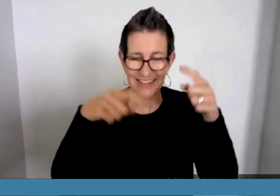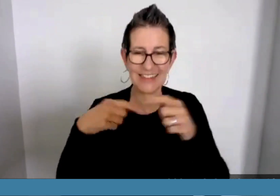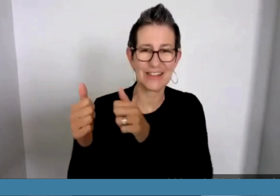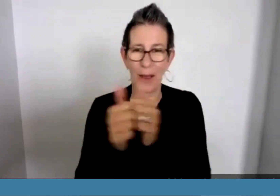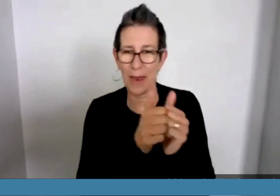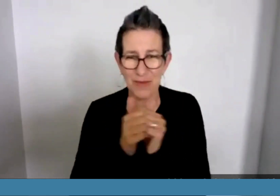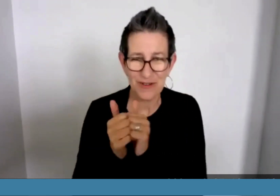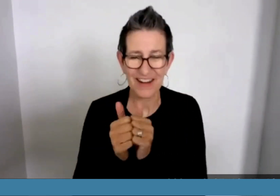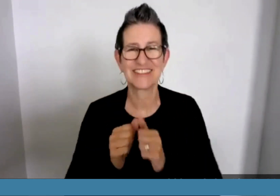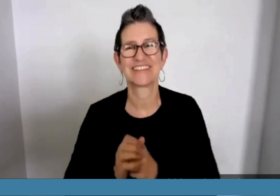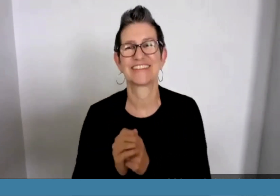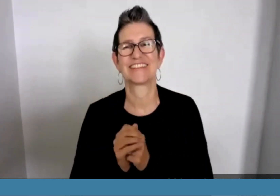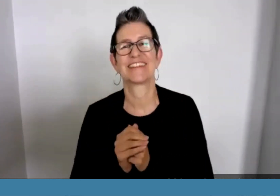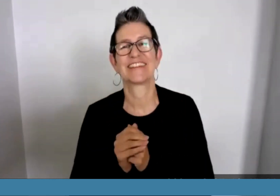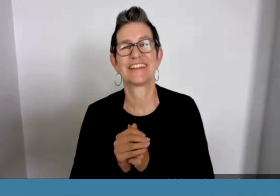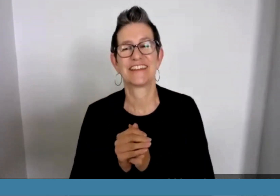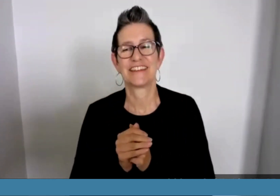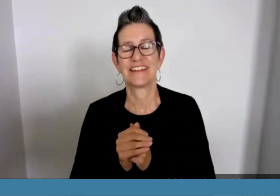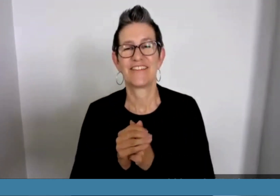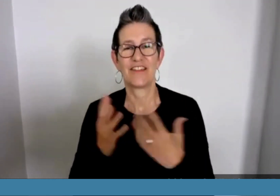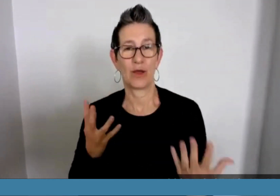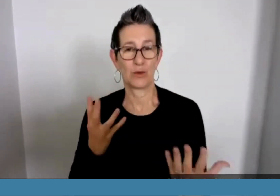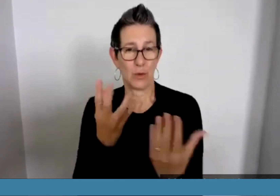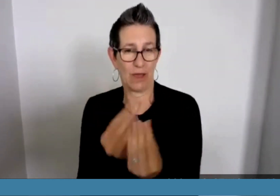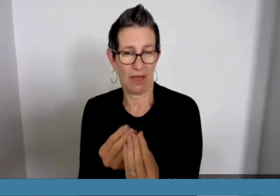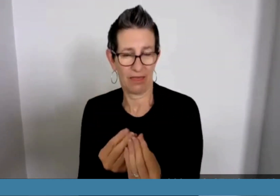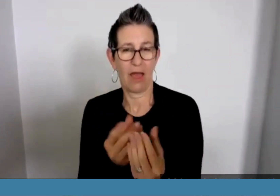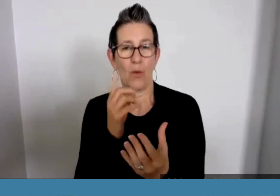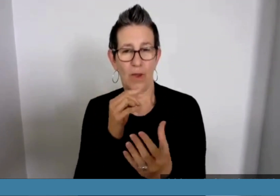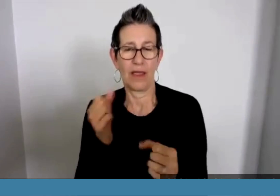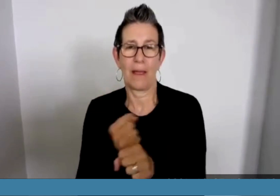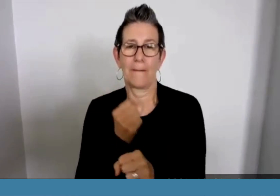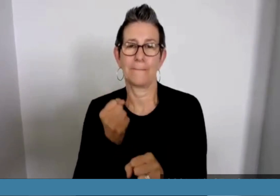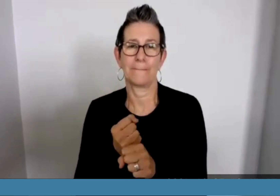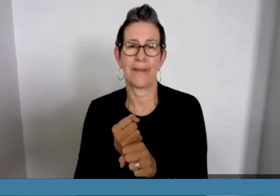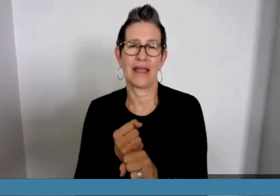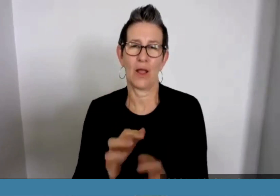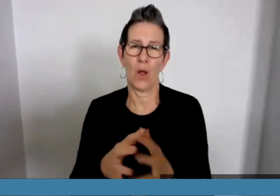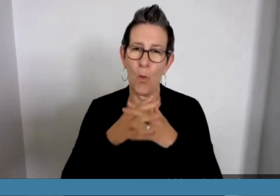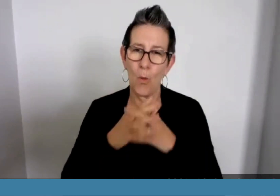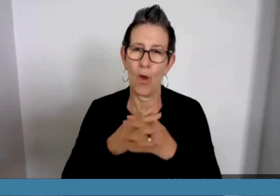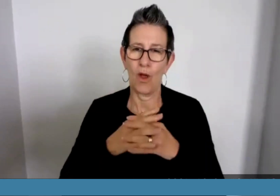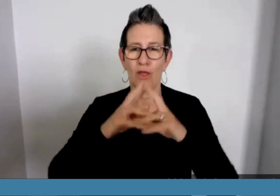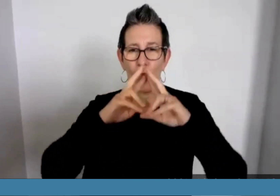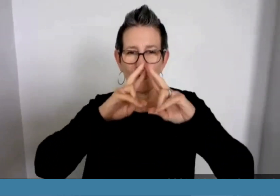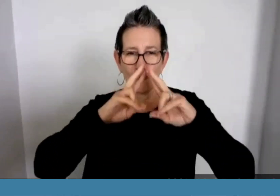work. Together, we can build a research future that truly makes a difference for people with disability.